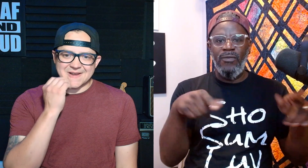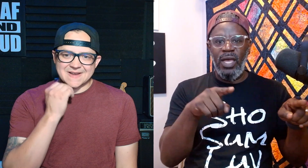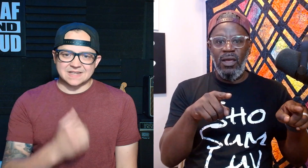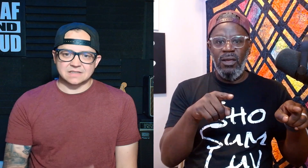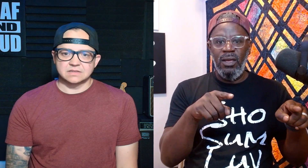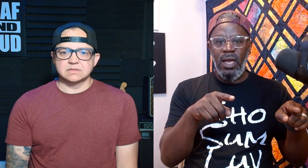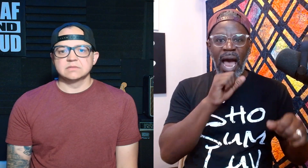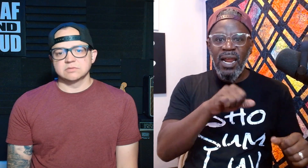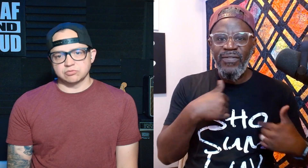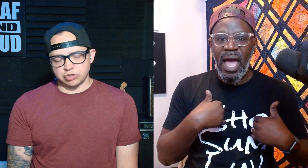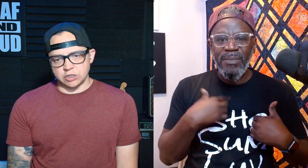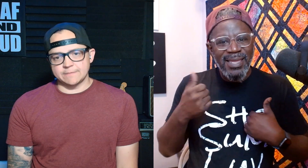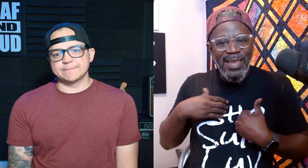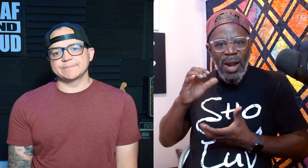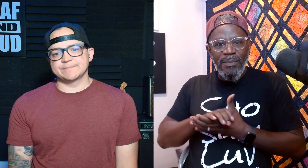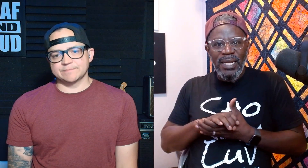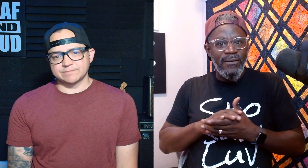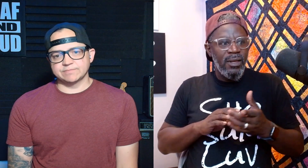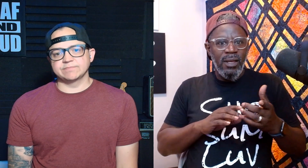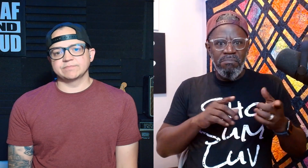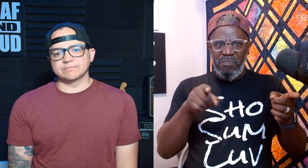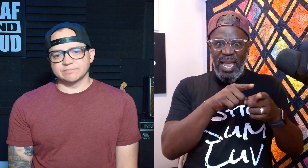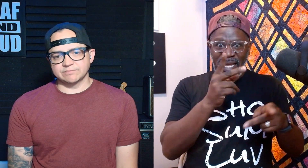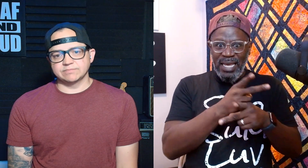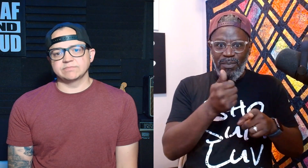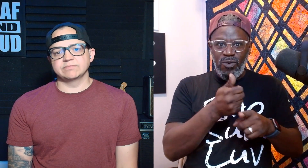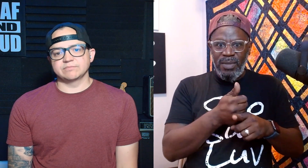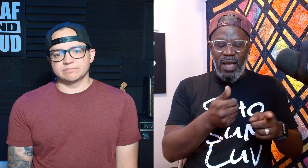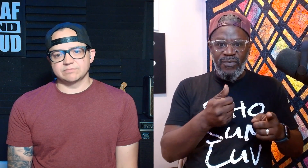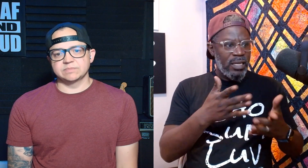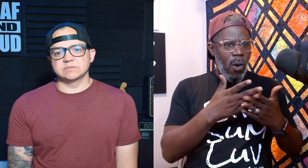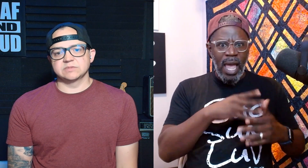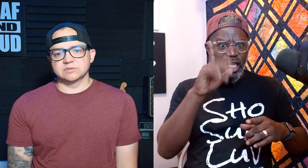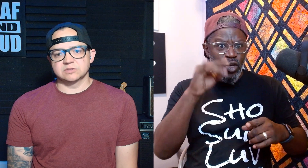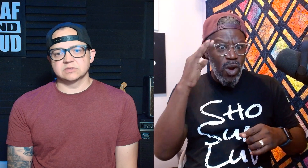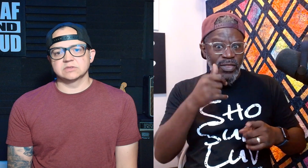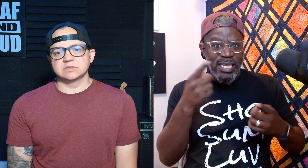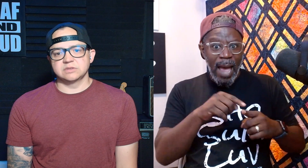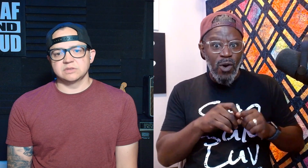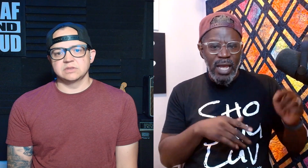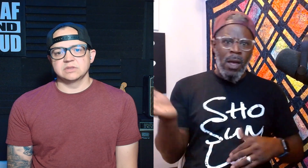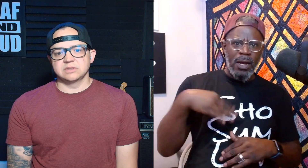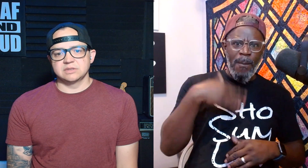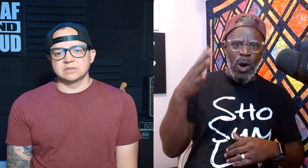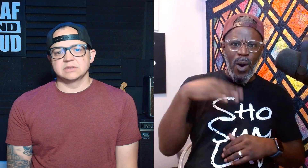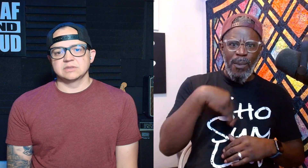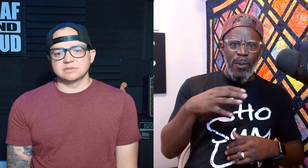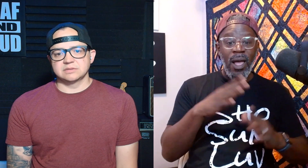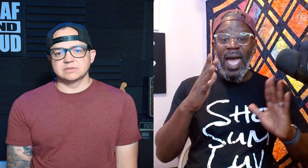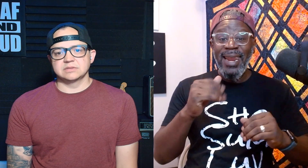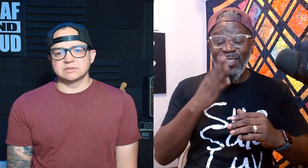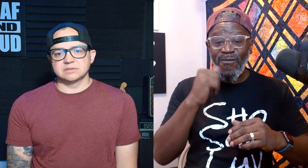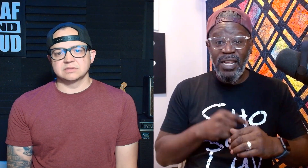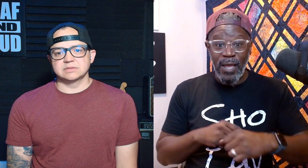people out there. I love that because that's what I believe. They didn't keep it to themselves. They said, okay, did you know this is happening over here? Come